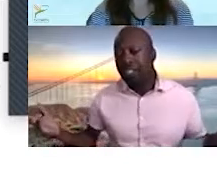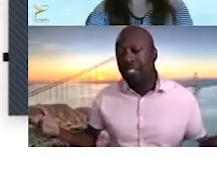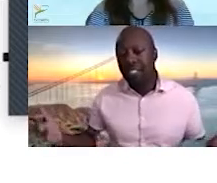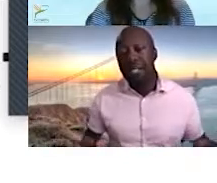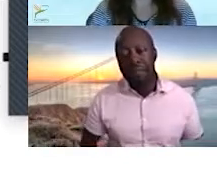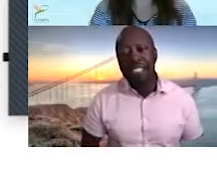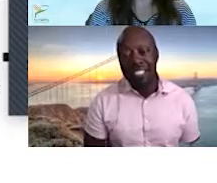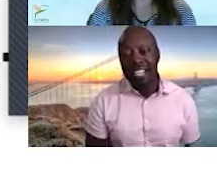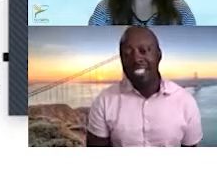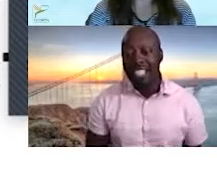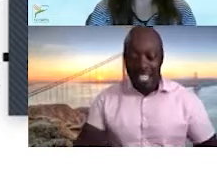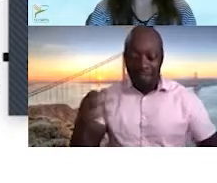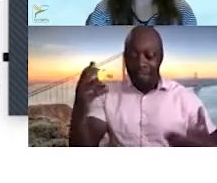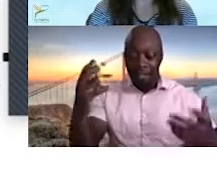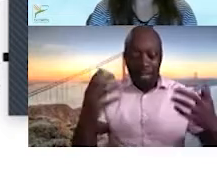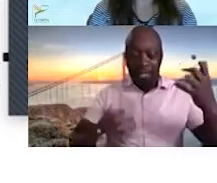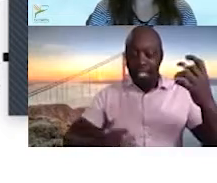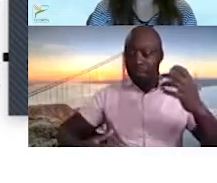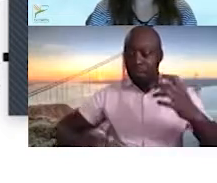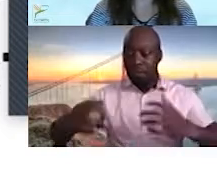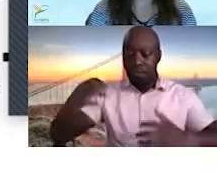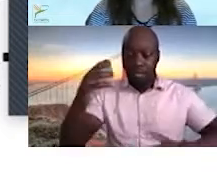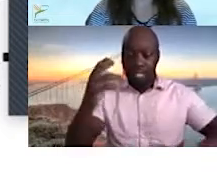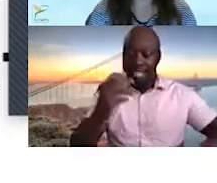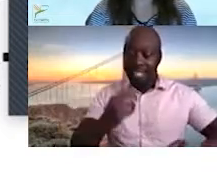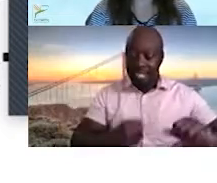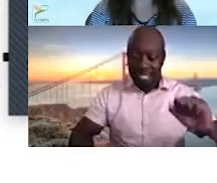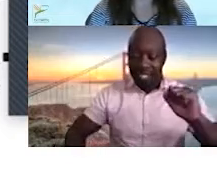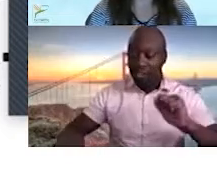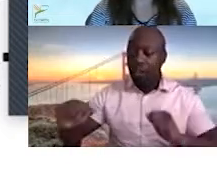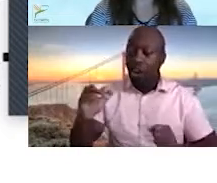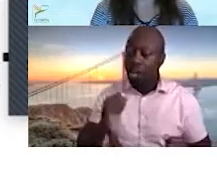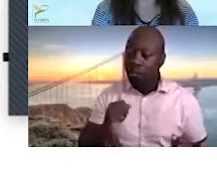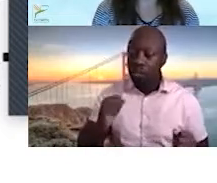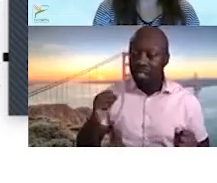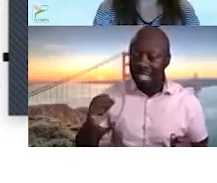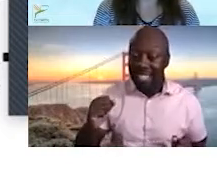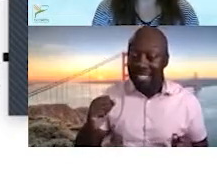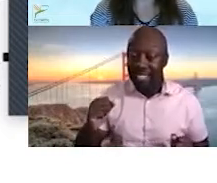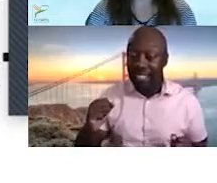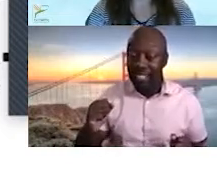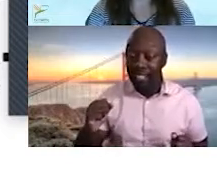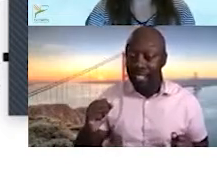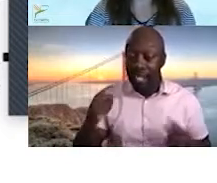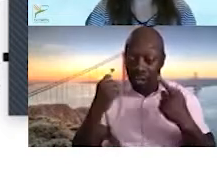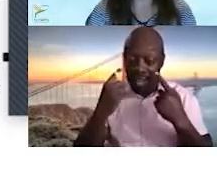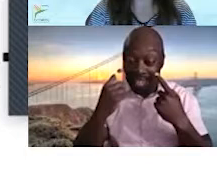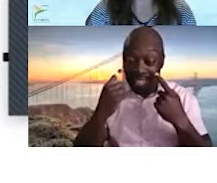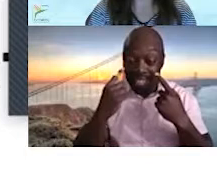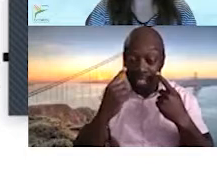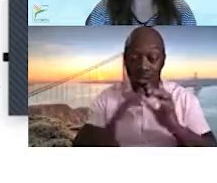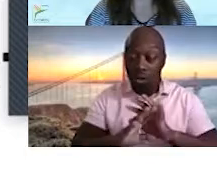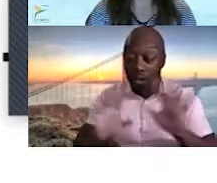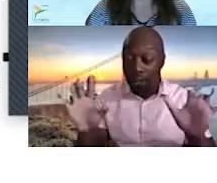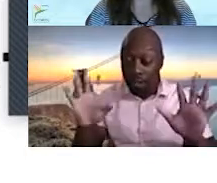Trust me, your baby is signing. If the baby can move his or her arms or legs or